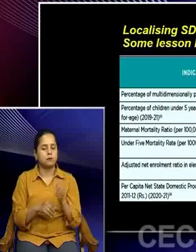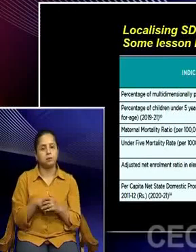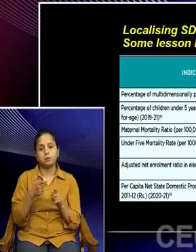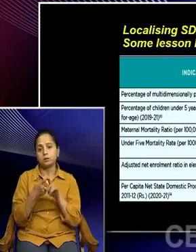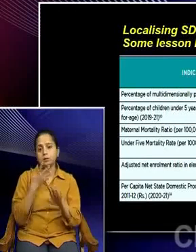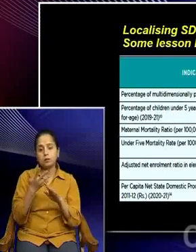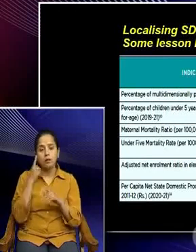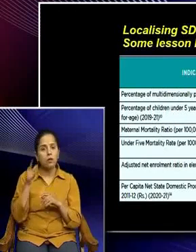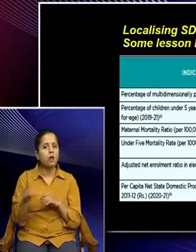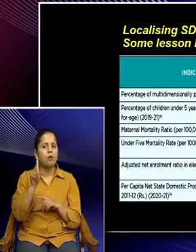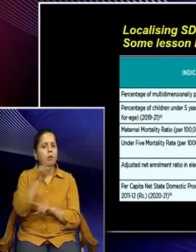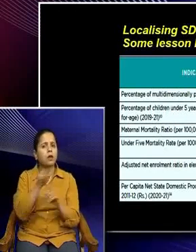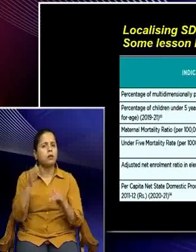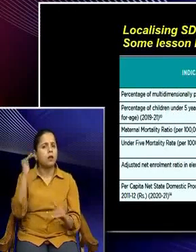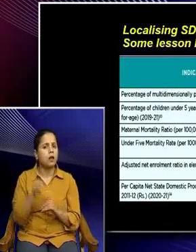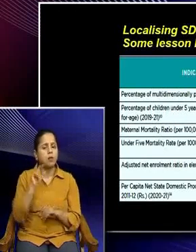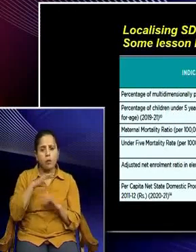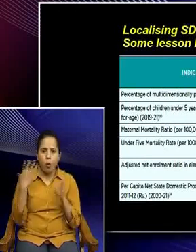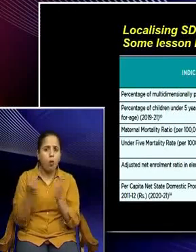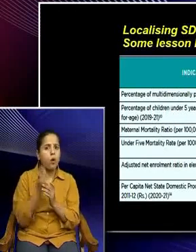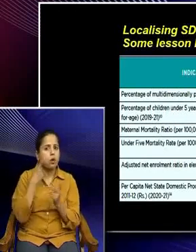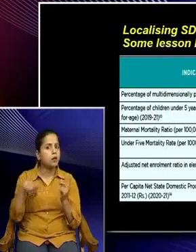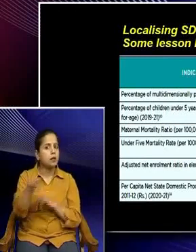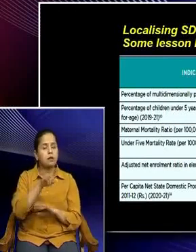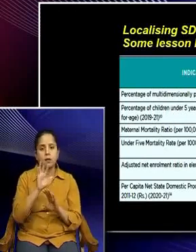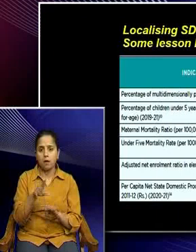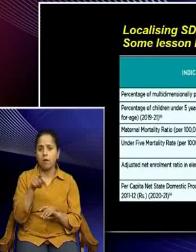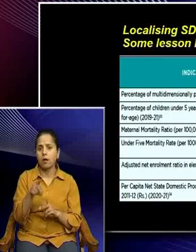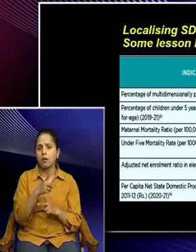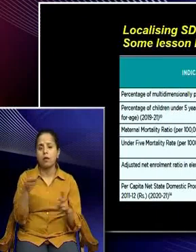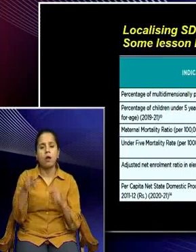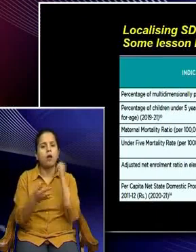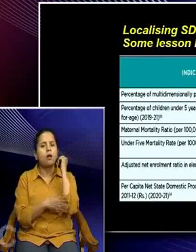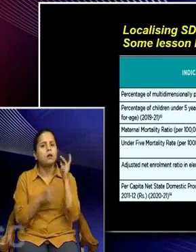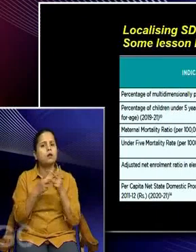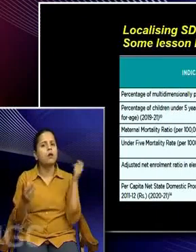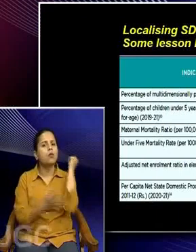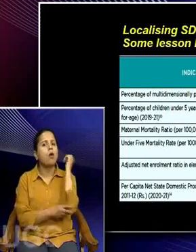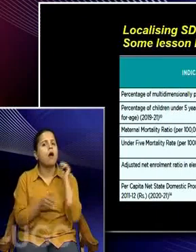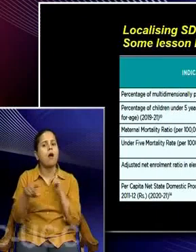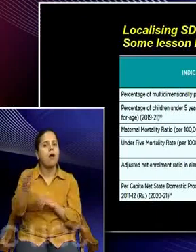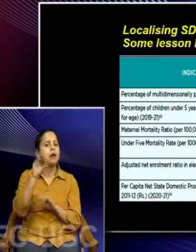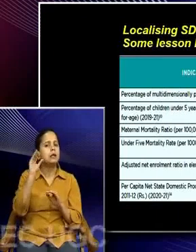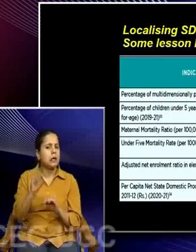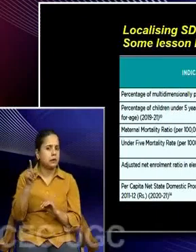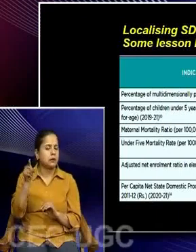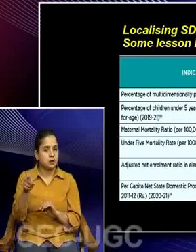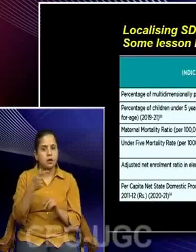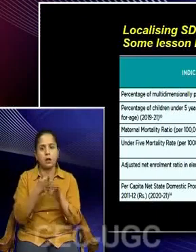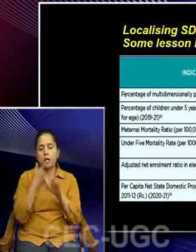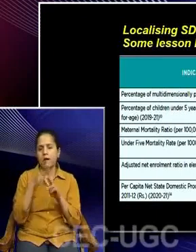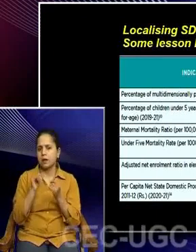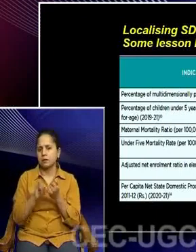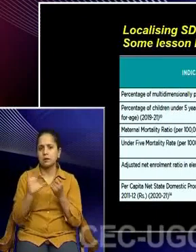than 1% of population in the state as a whole have multiple deprivation of poverty. So if you compare at the state